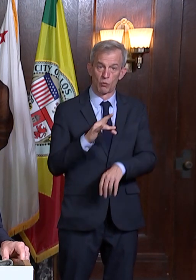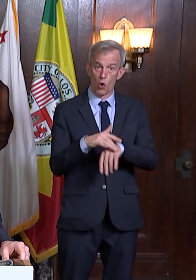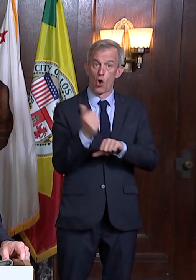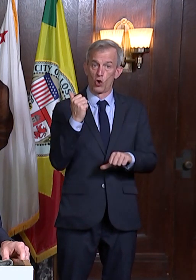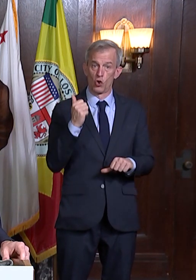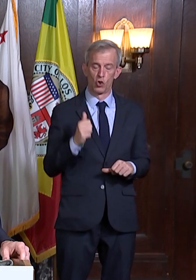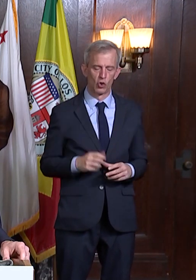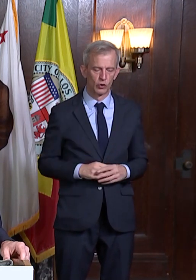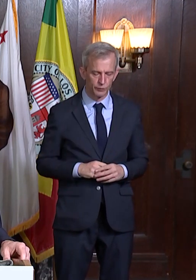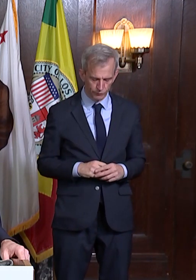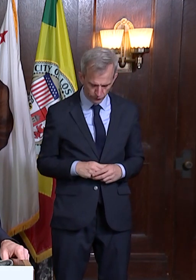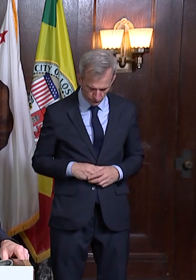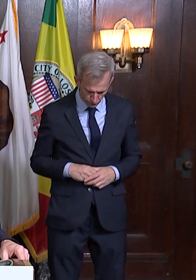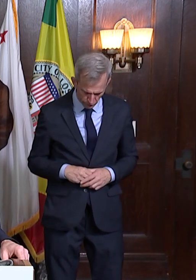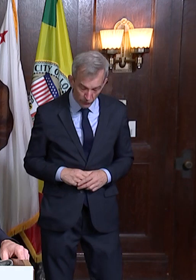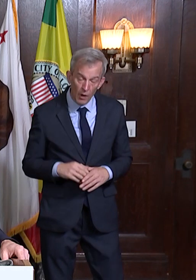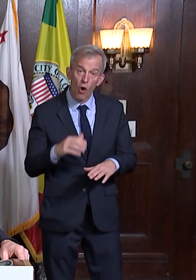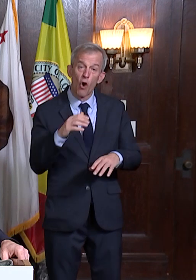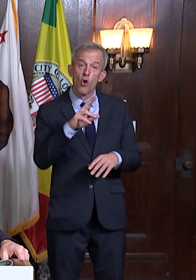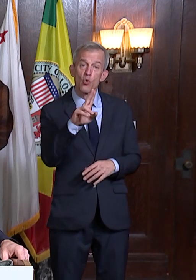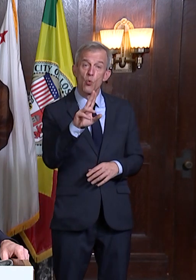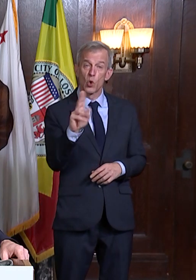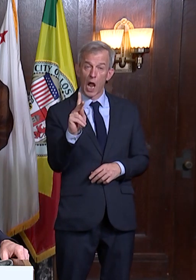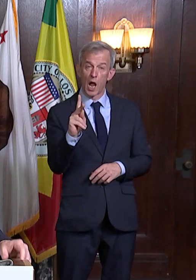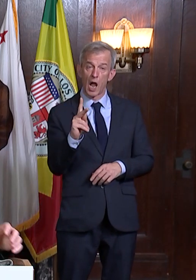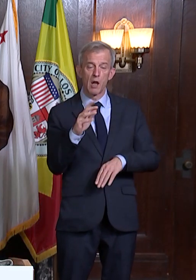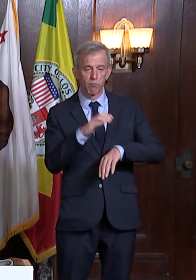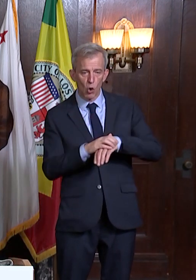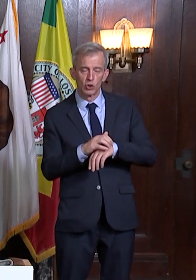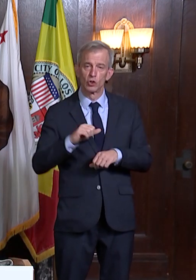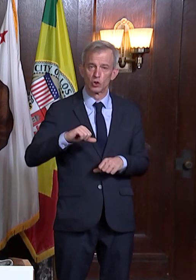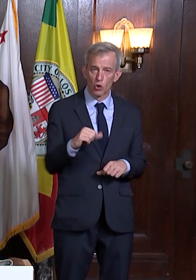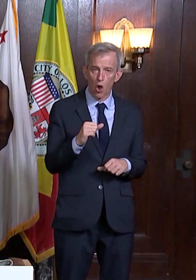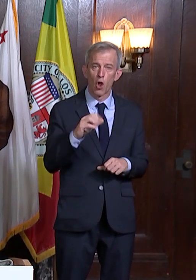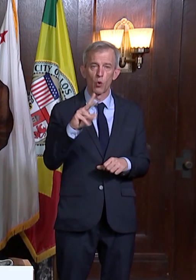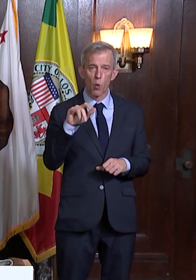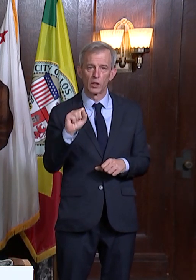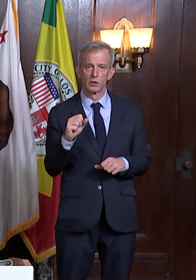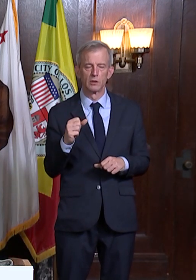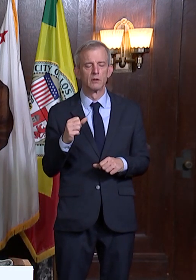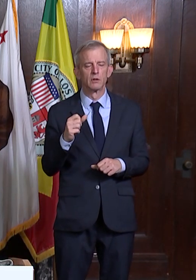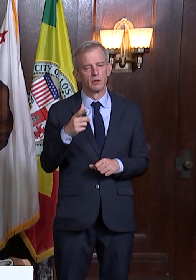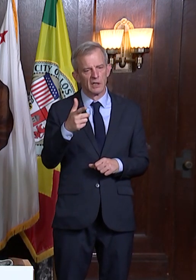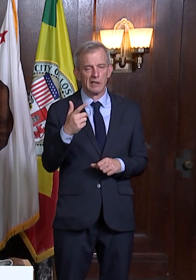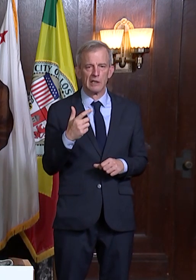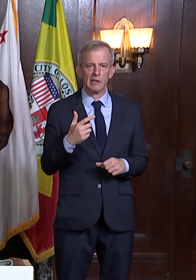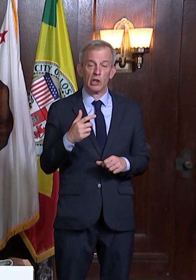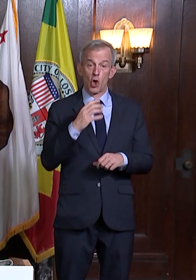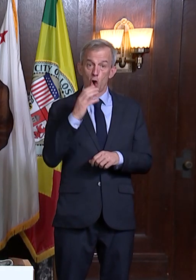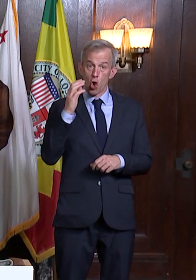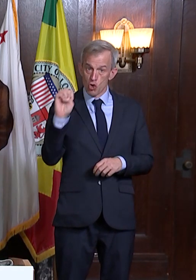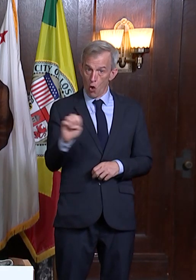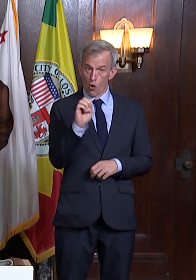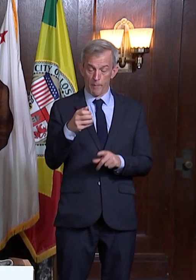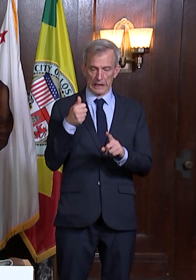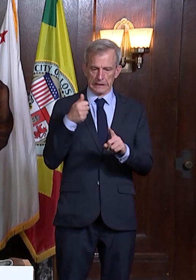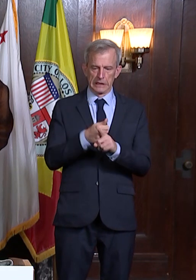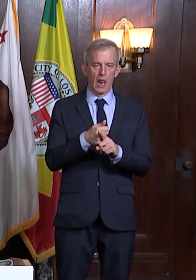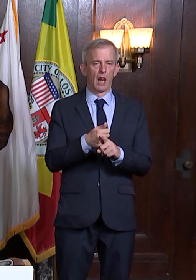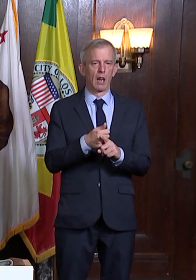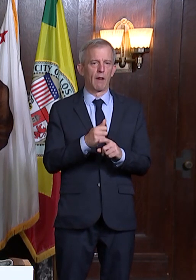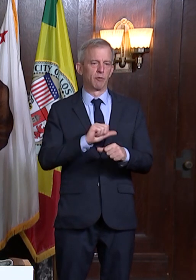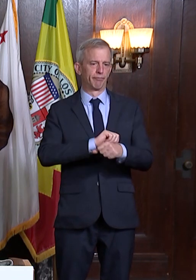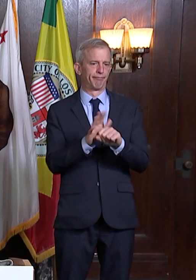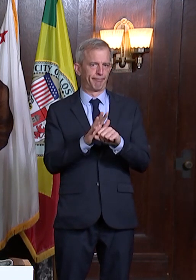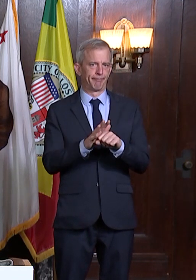Kingdom's experiencing a surge. They've often been ahead of our surges, and we can expect this to hit us here in the coming weeks